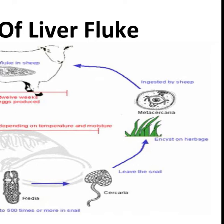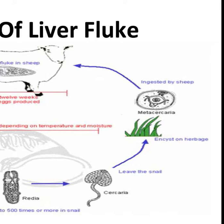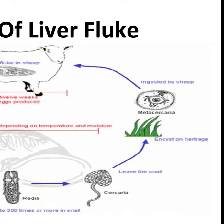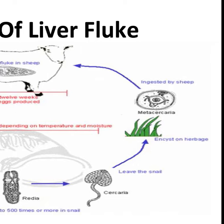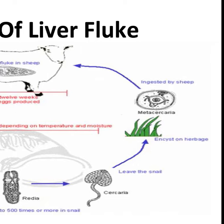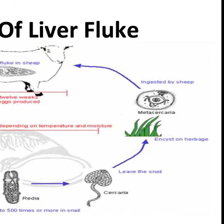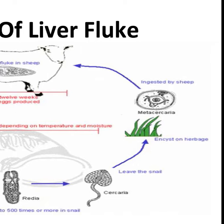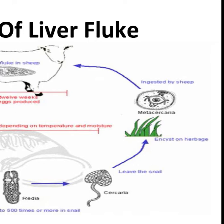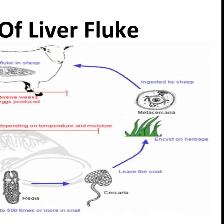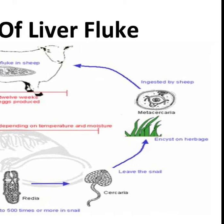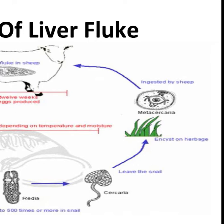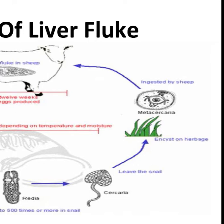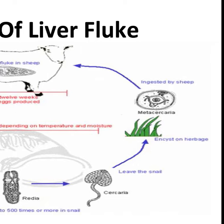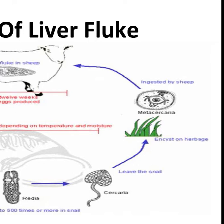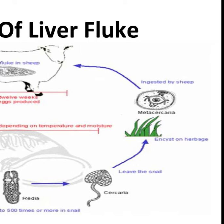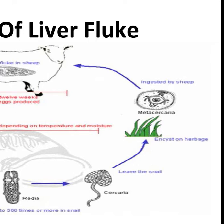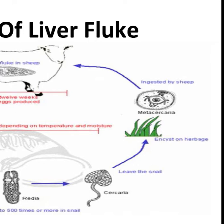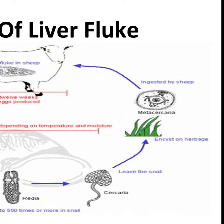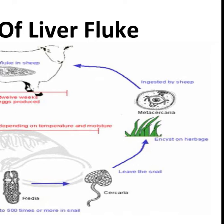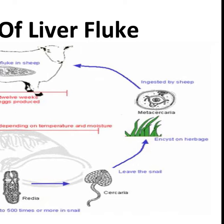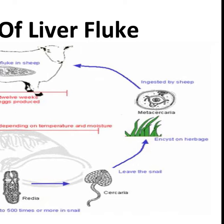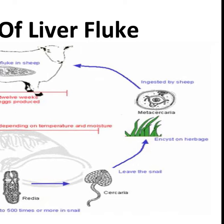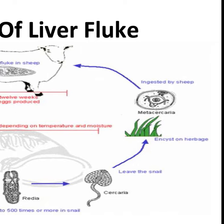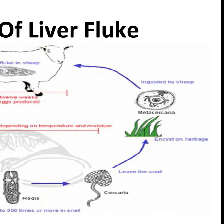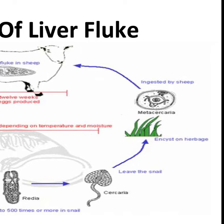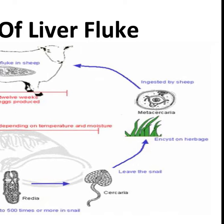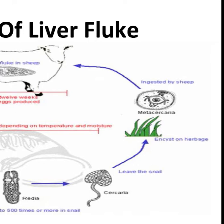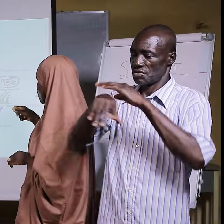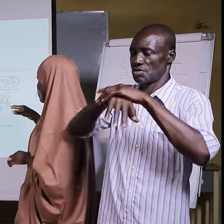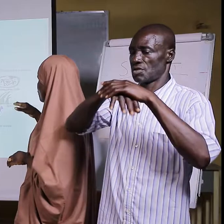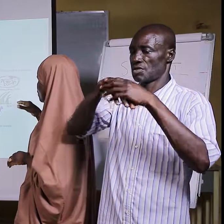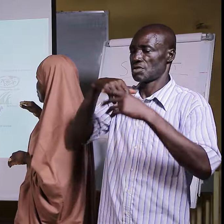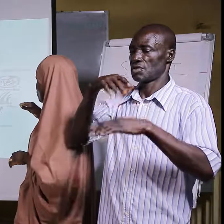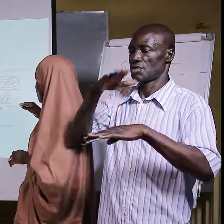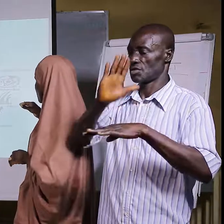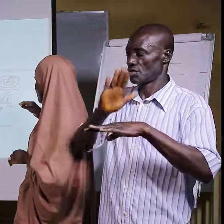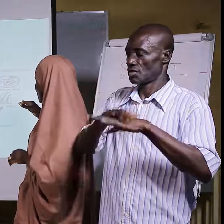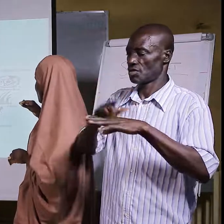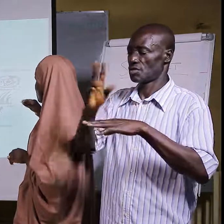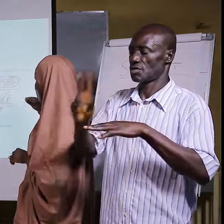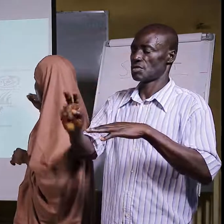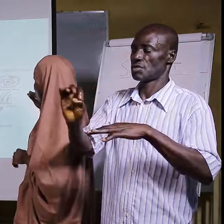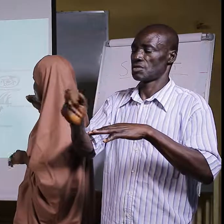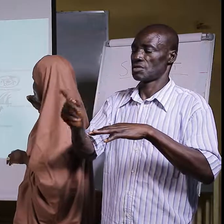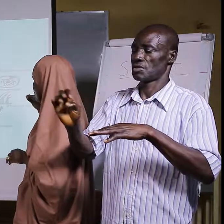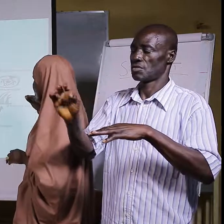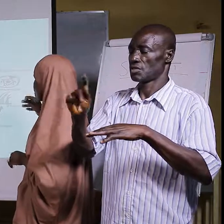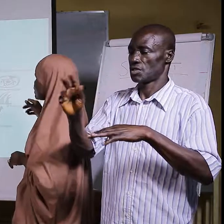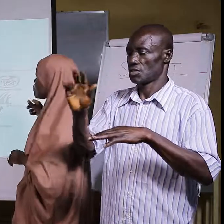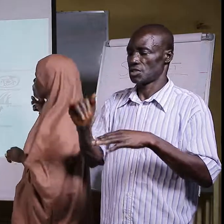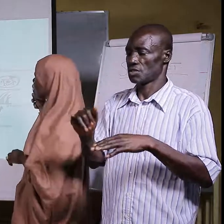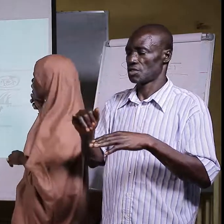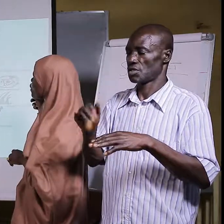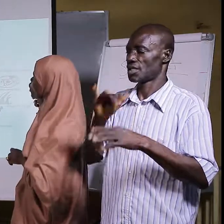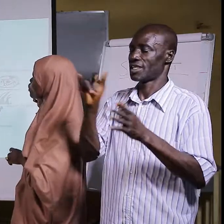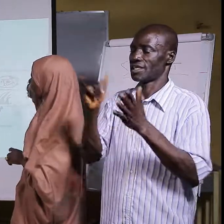what? The radia. Then from the snail, it now goes out on the vegetation. That is, from the vegetation now, it